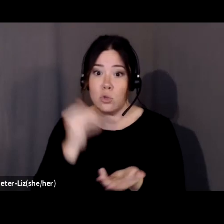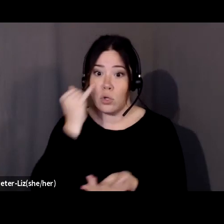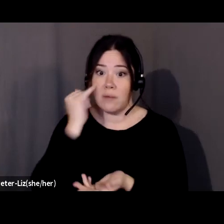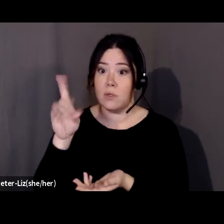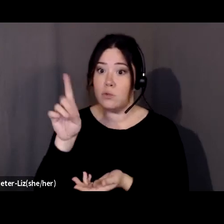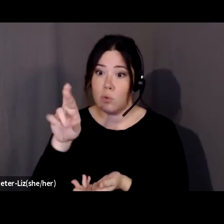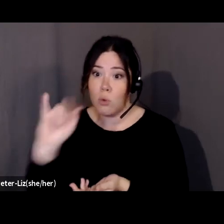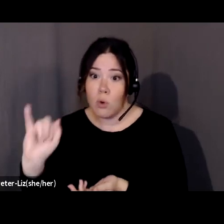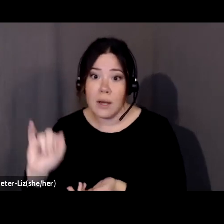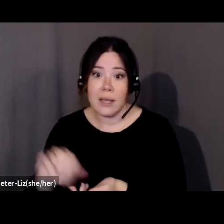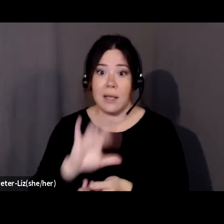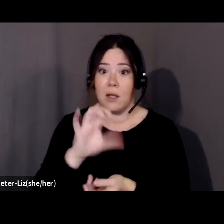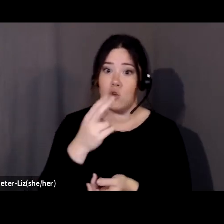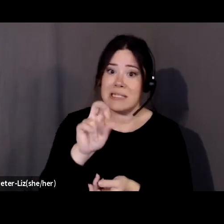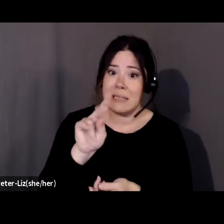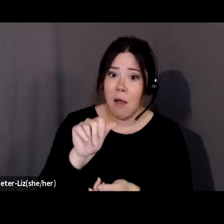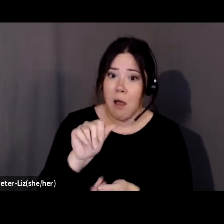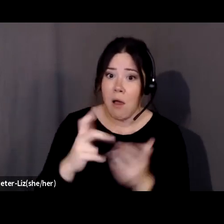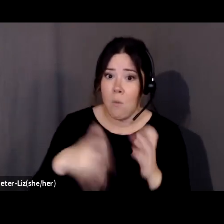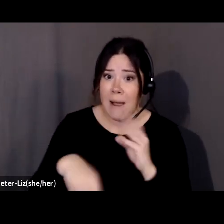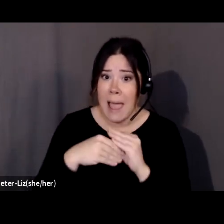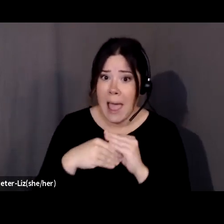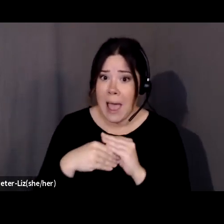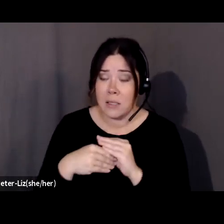or Christina, if you want to add anything, but